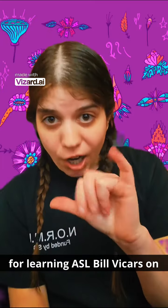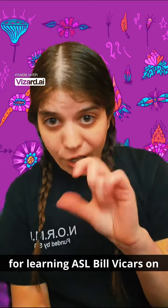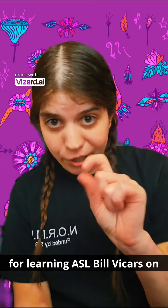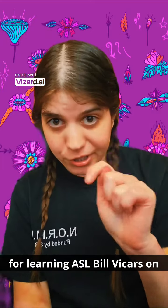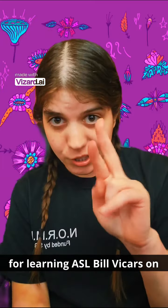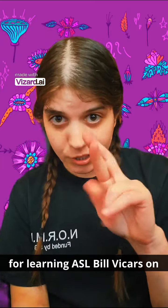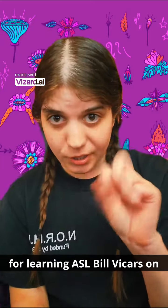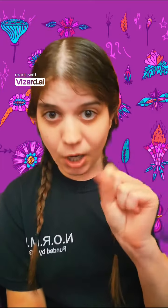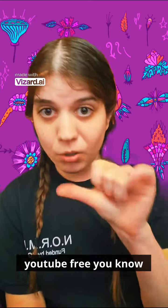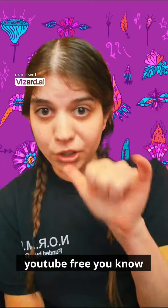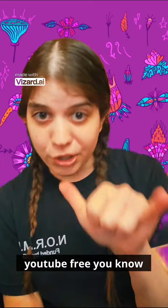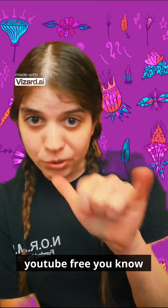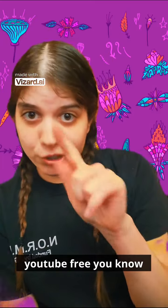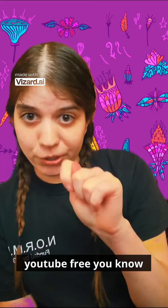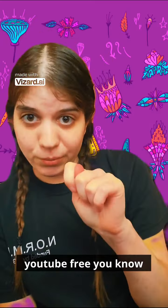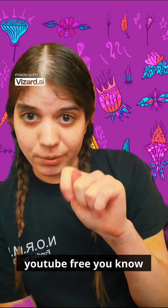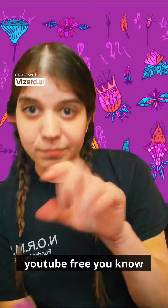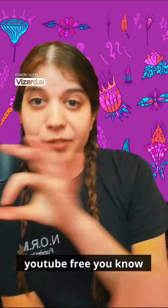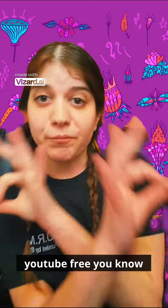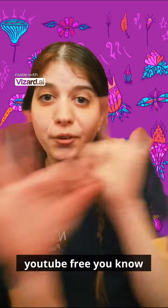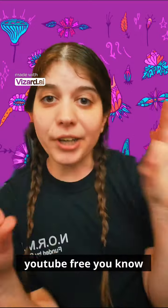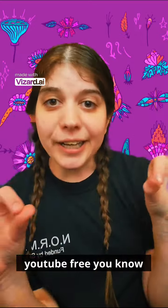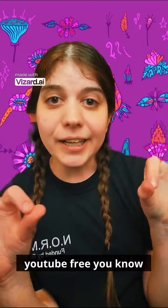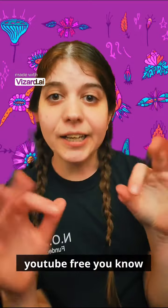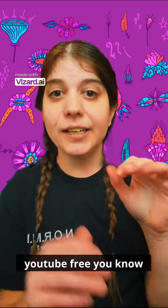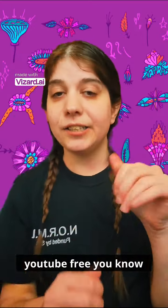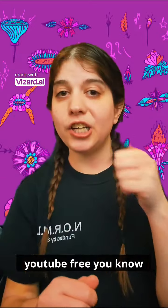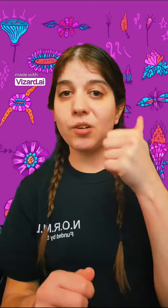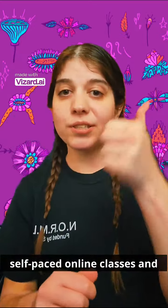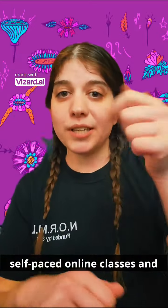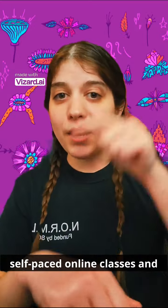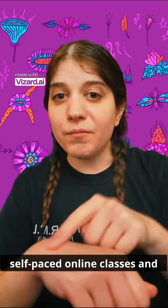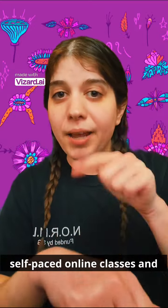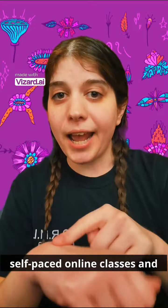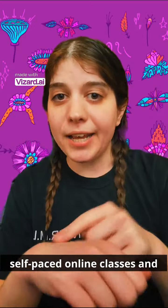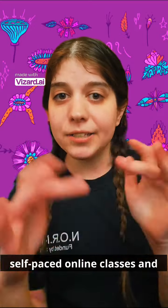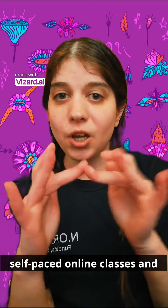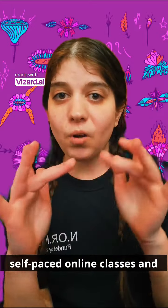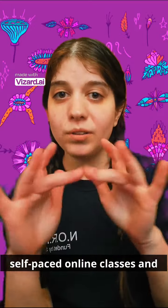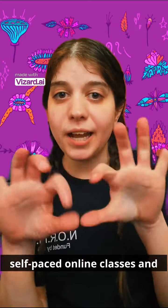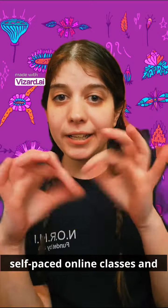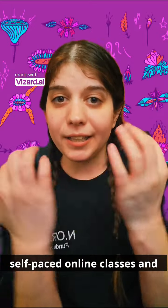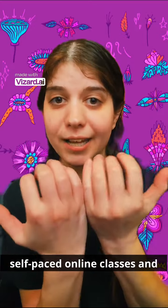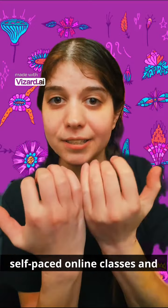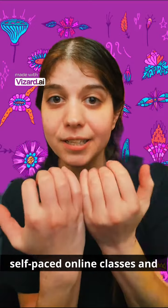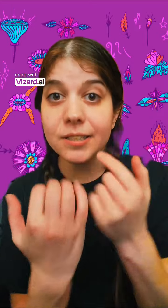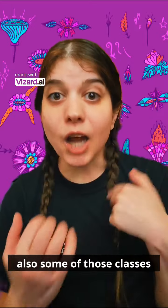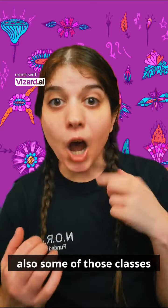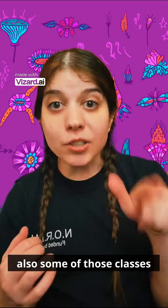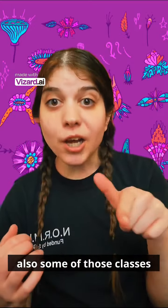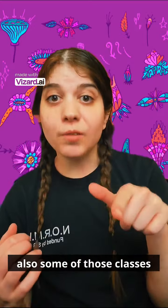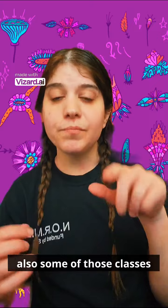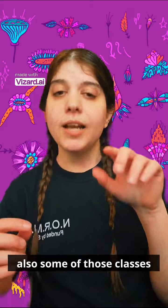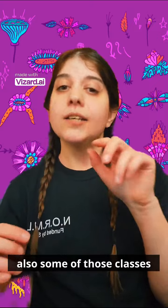Vicars on YouTube, free, you know, self-paced online classes. And also, some of